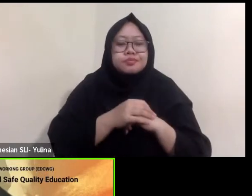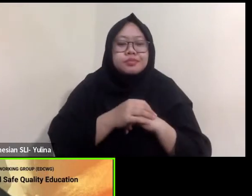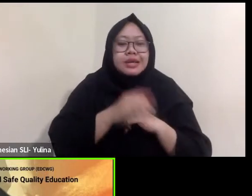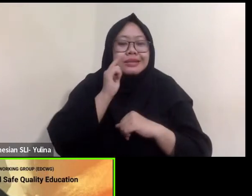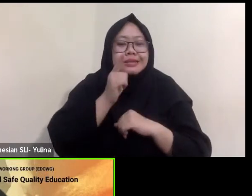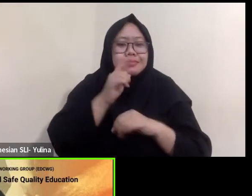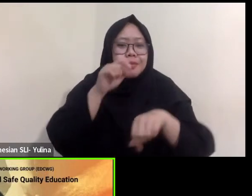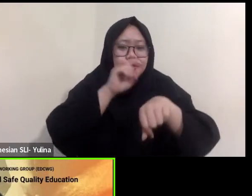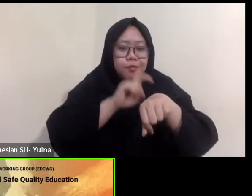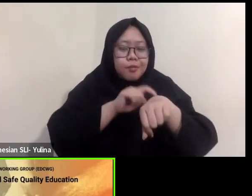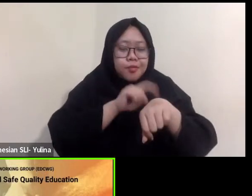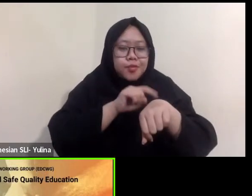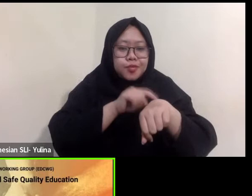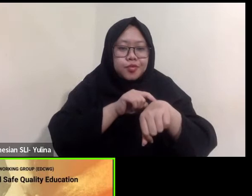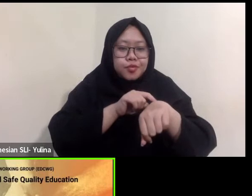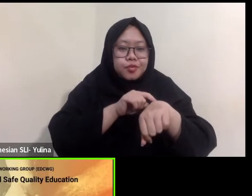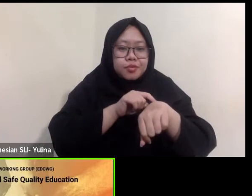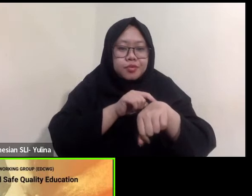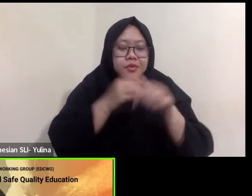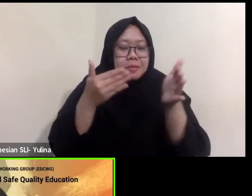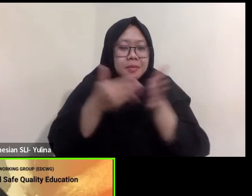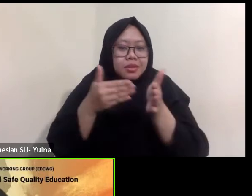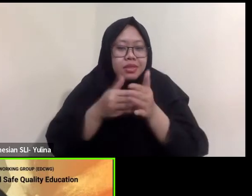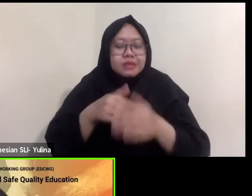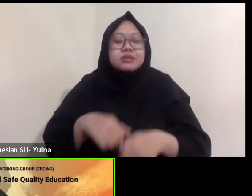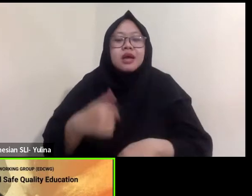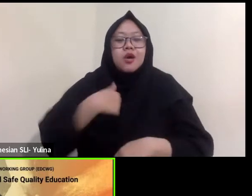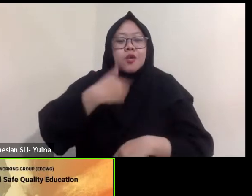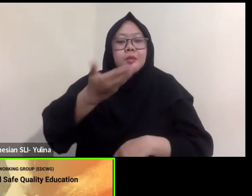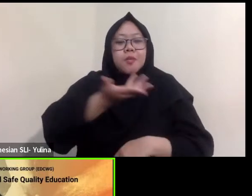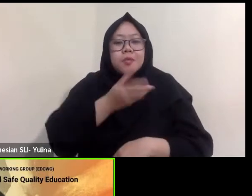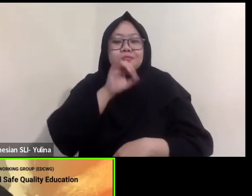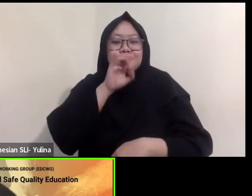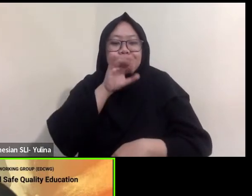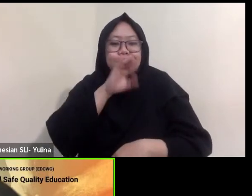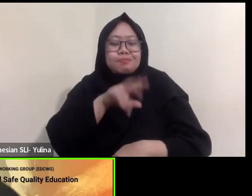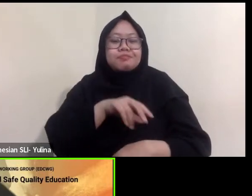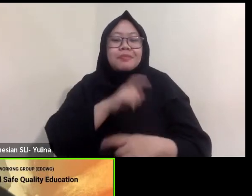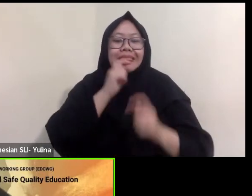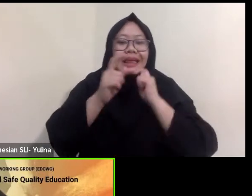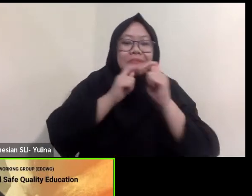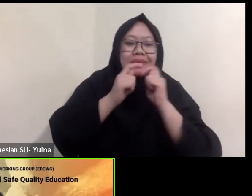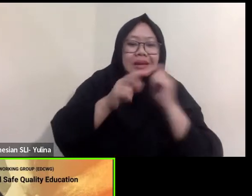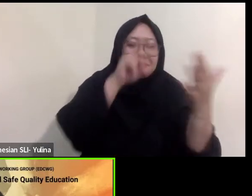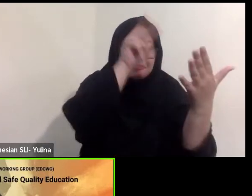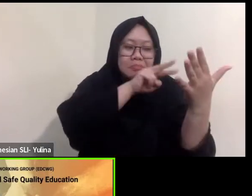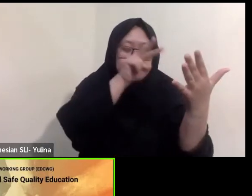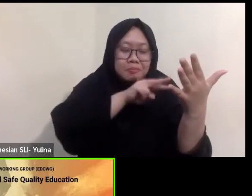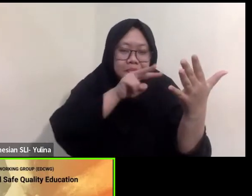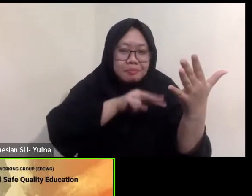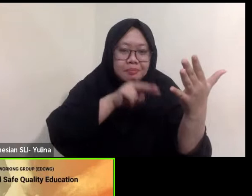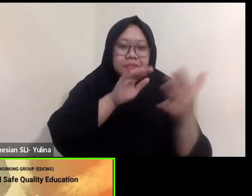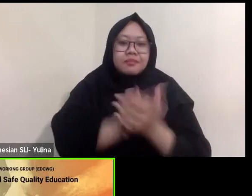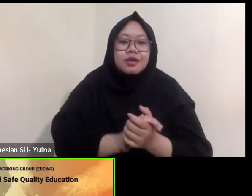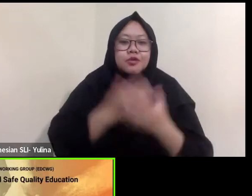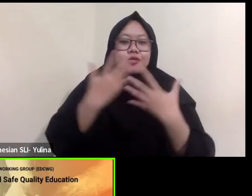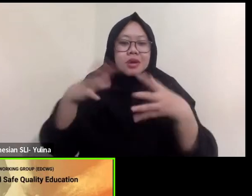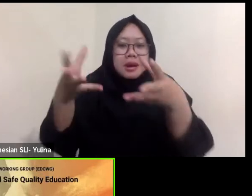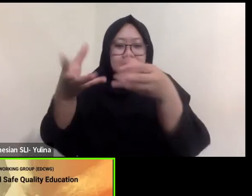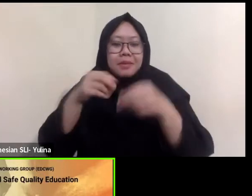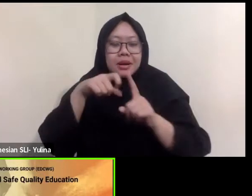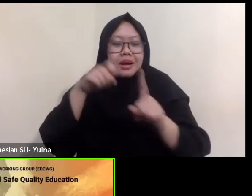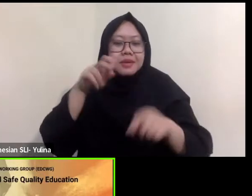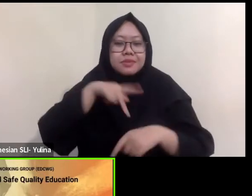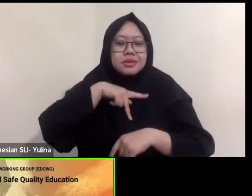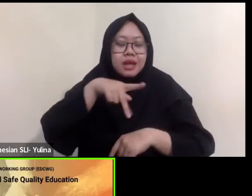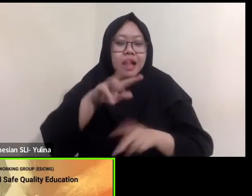that I will start reading some questions, as we have received some of them from our audience. But if any one of you would like to ask more, you can